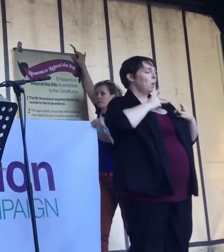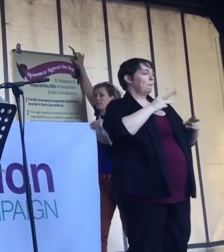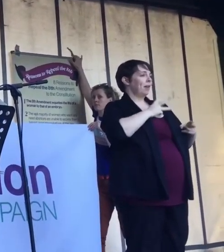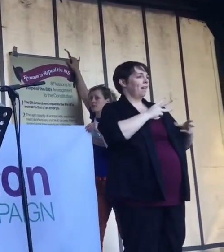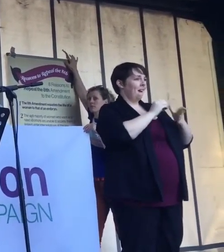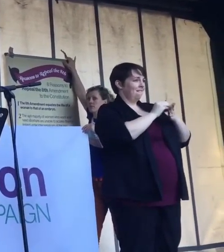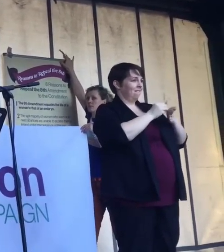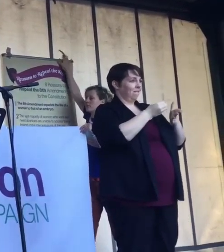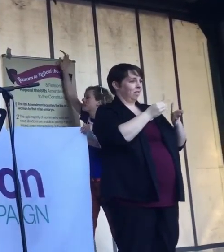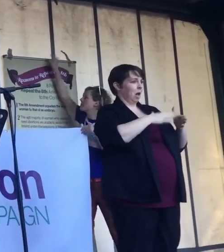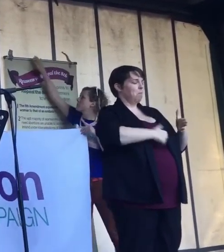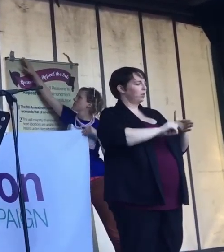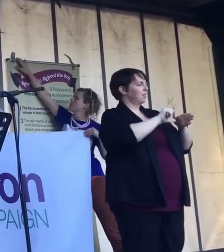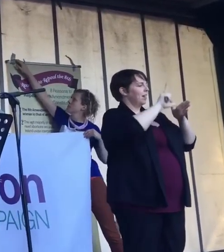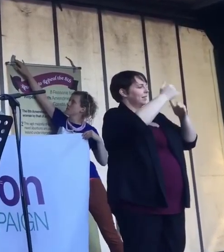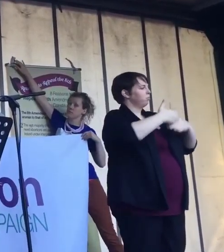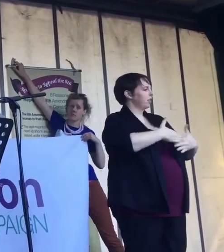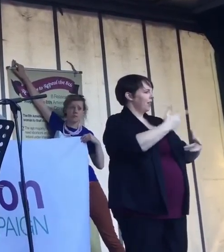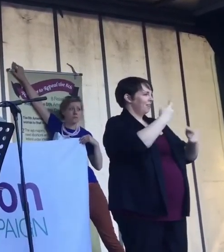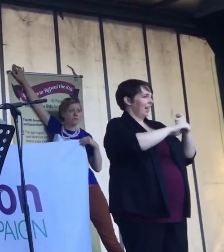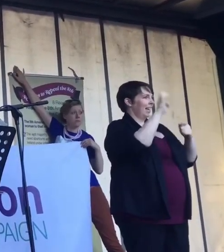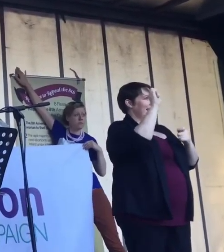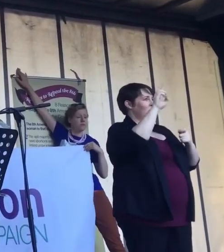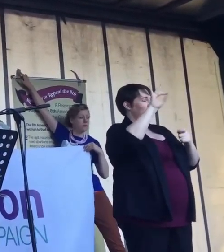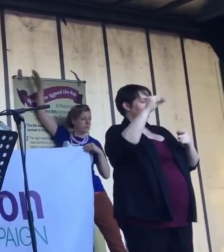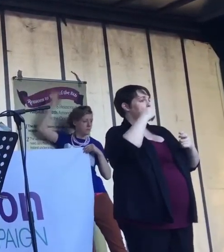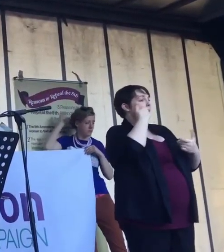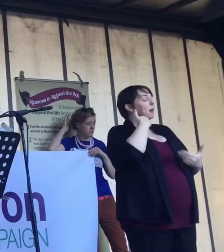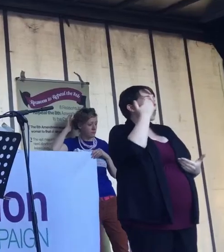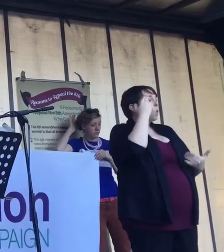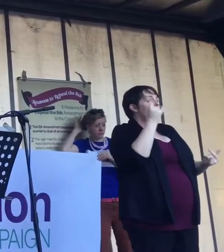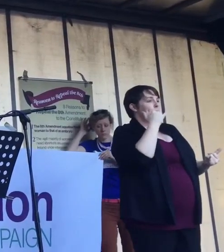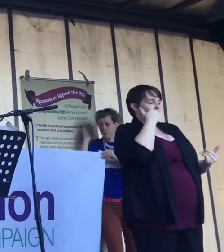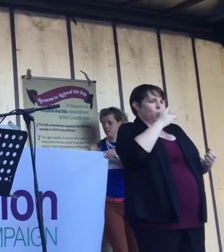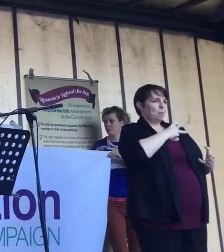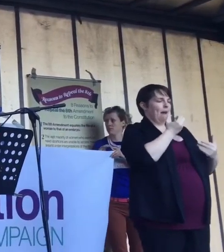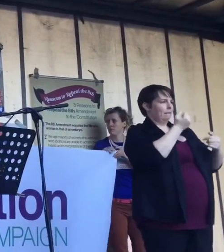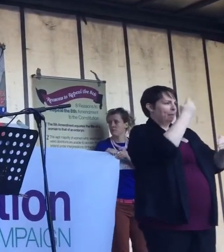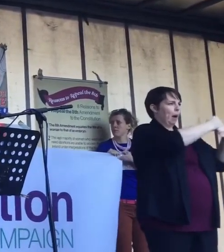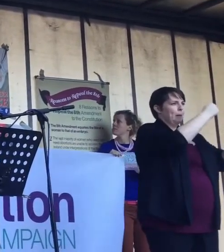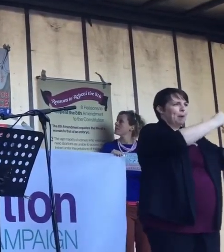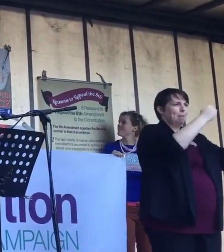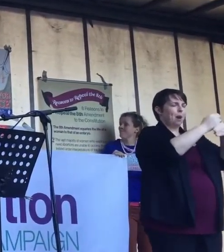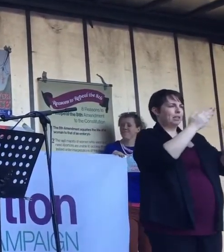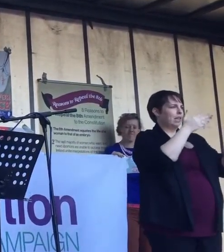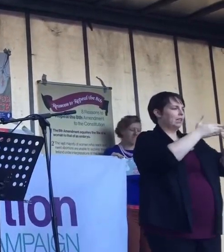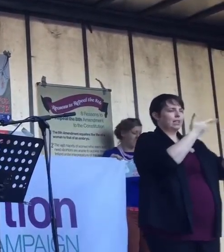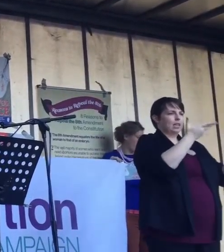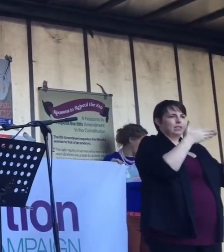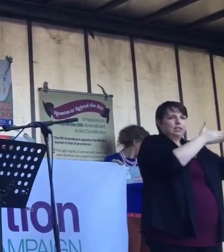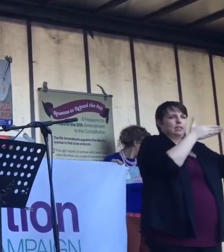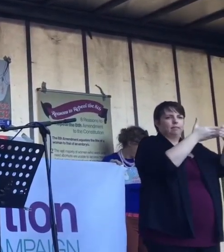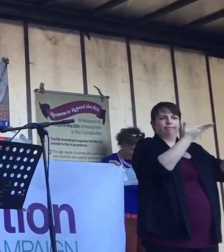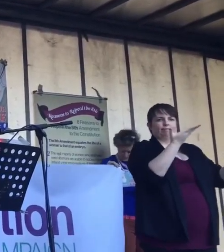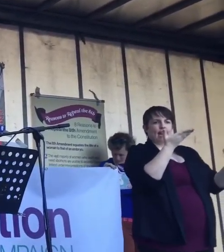English counterparts. Again, because we know women face significant barriers in this country to access to